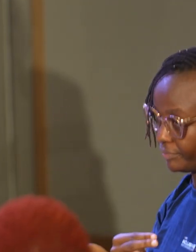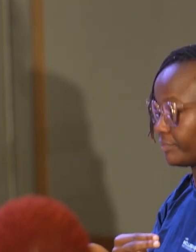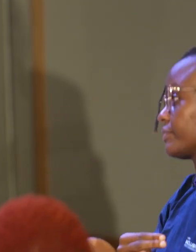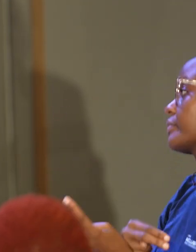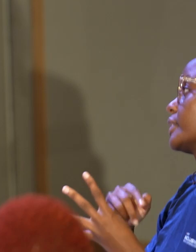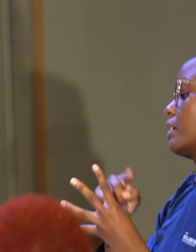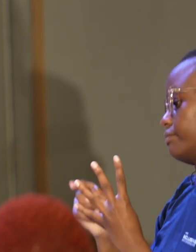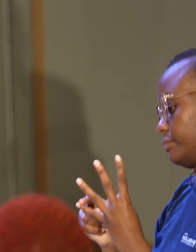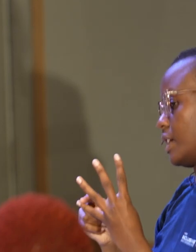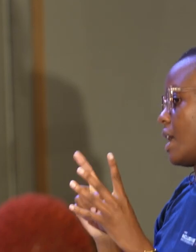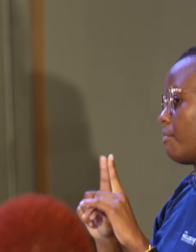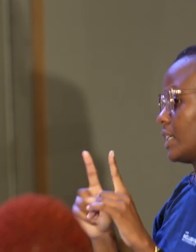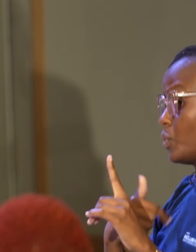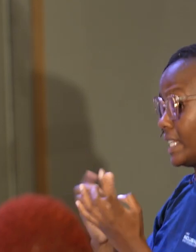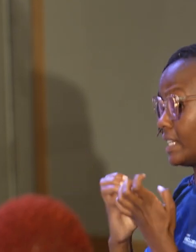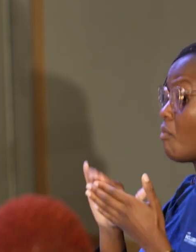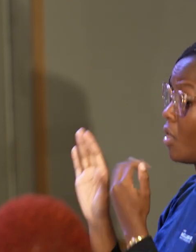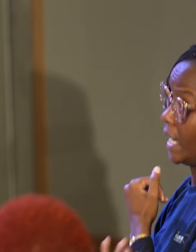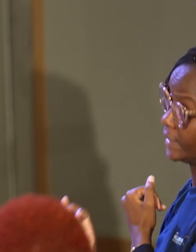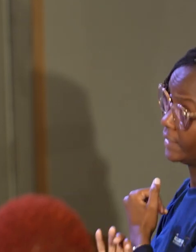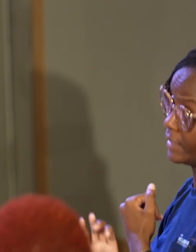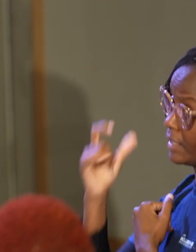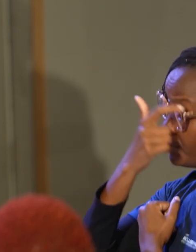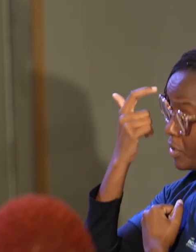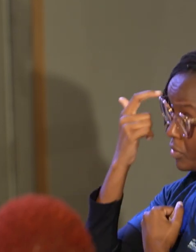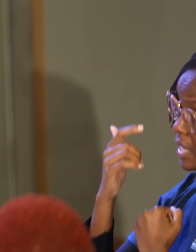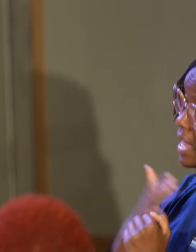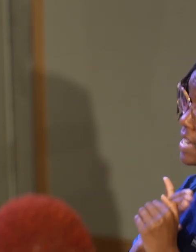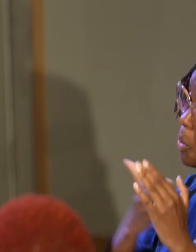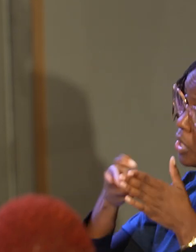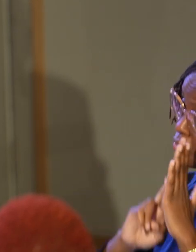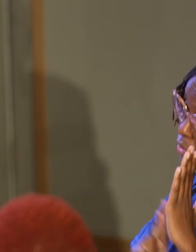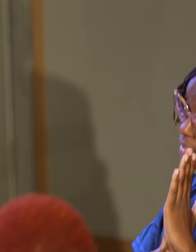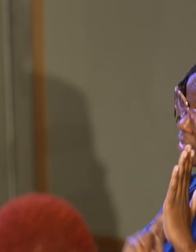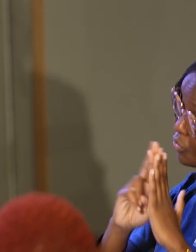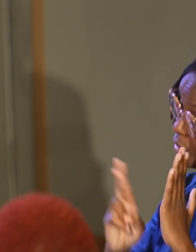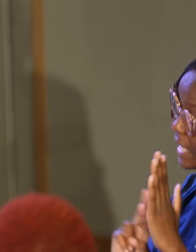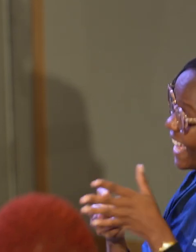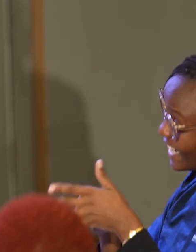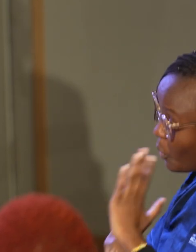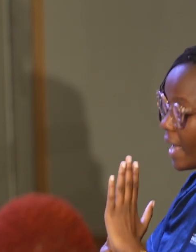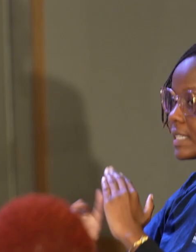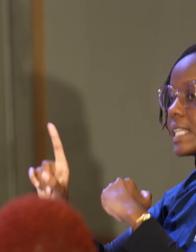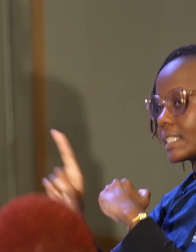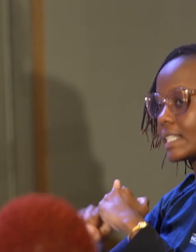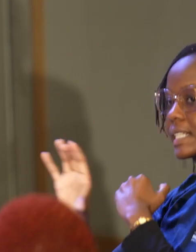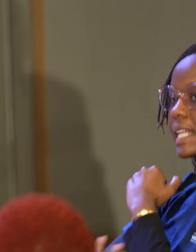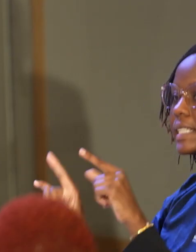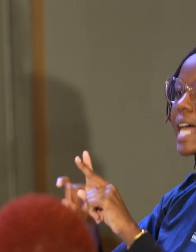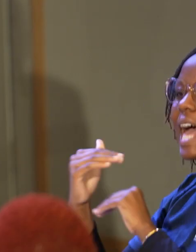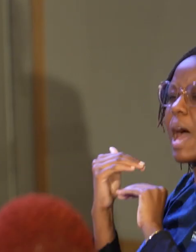We need to move more, because in our rules, it requires 6 countries as a